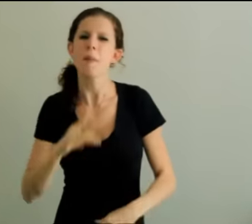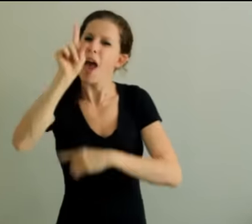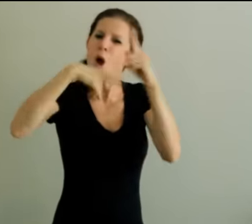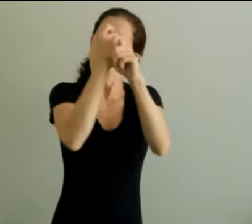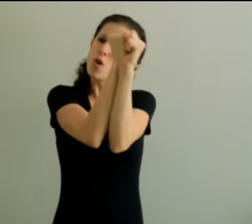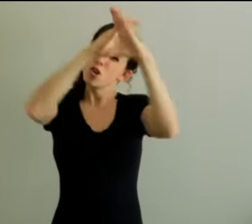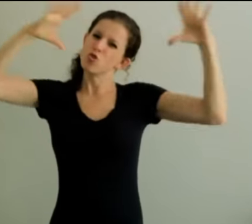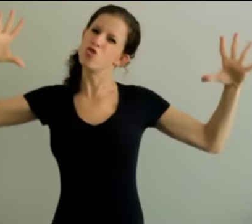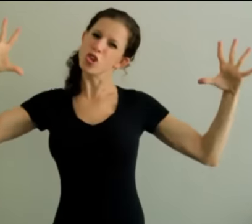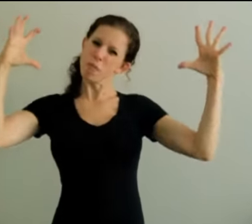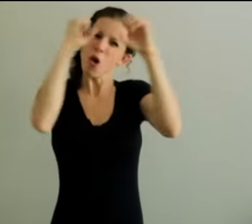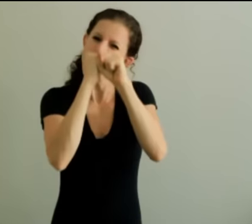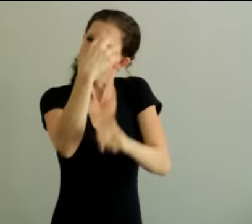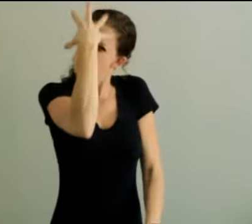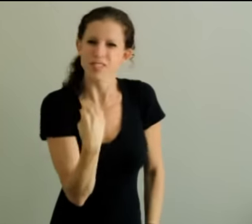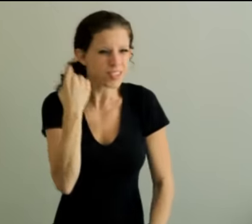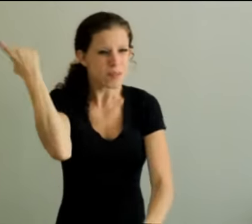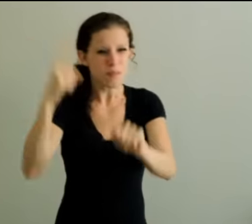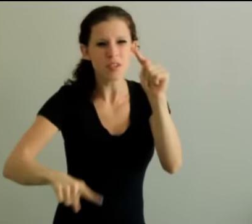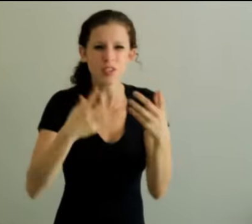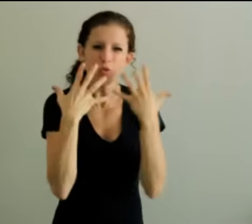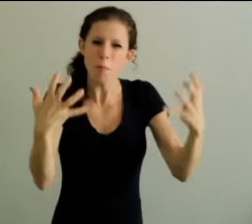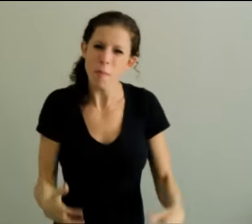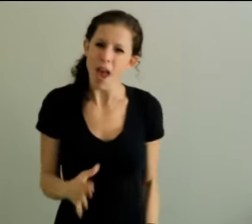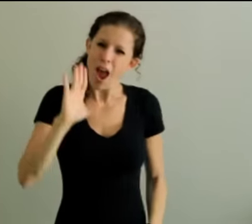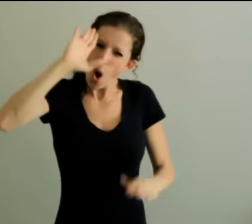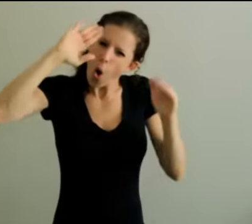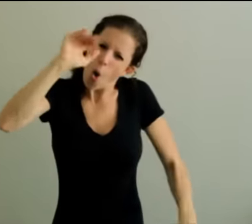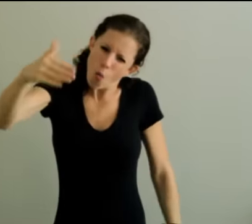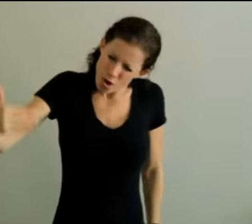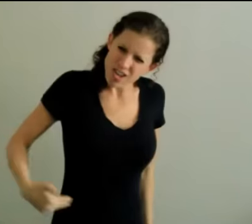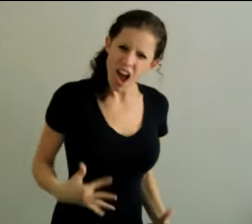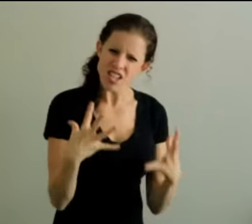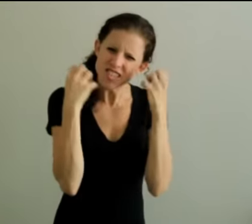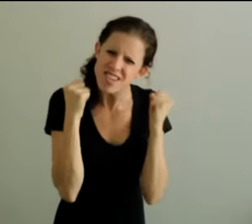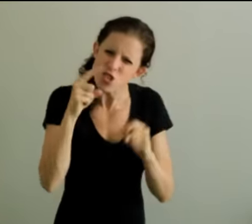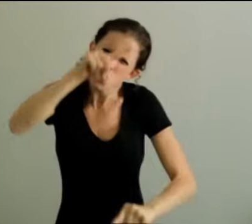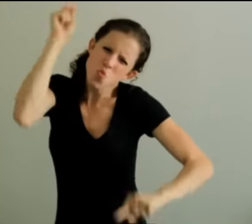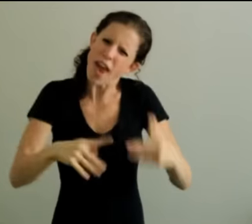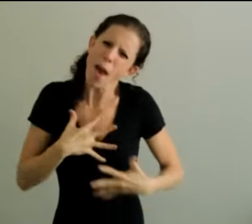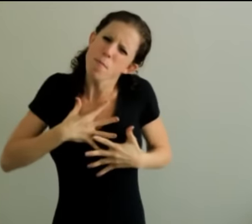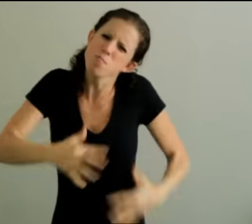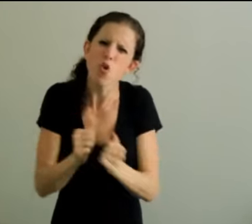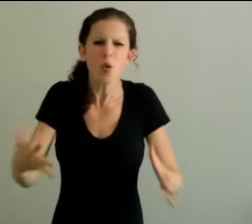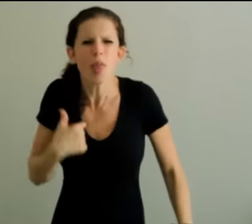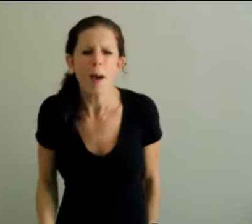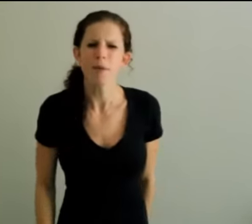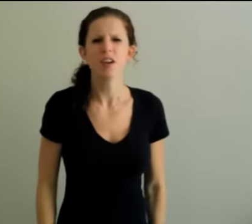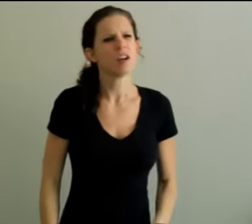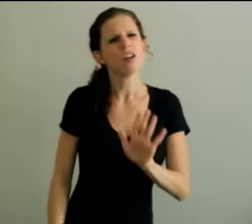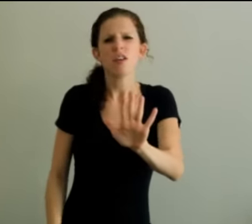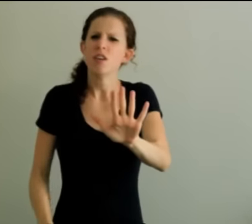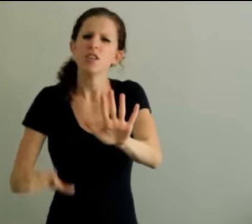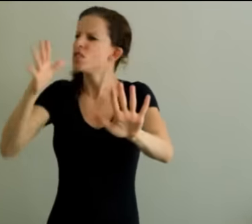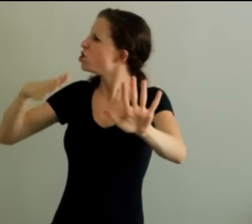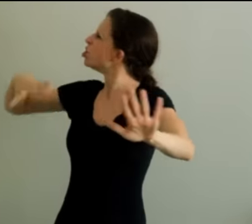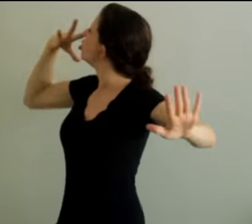dream about it And when you dream I hope you can't sleep And you scream about it I hope your conscience Eaches you And you can't breathe without me See Slim